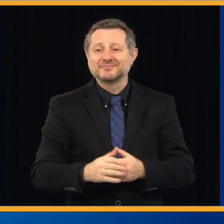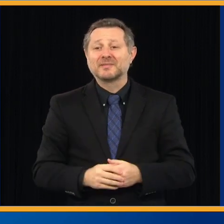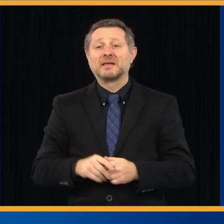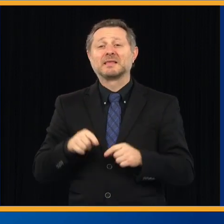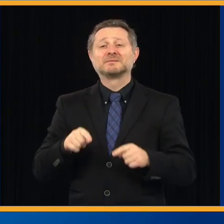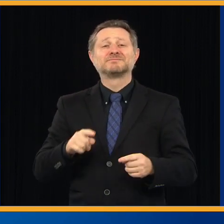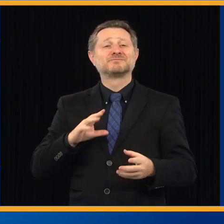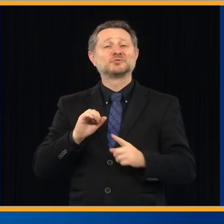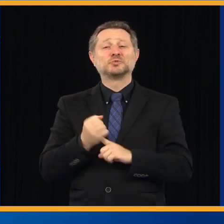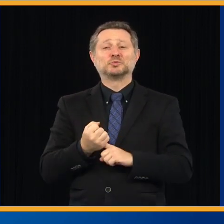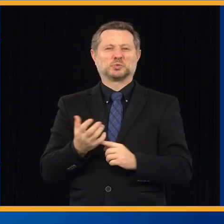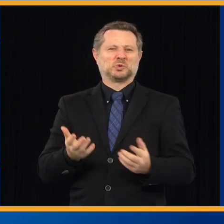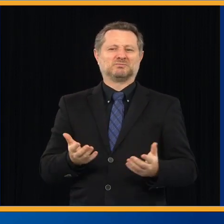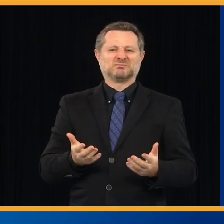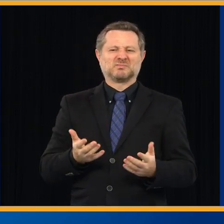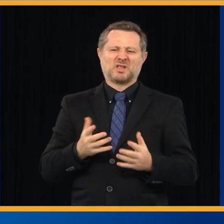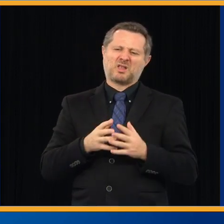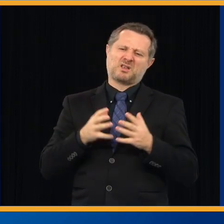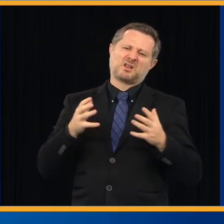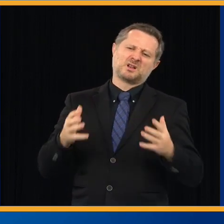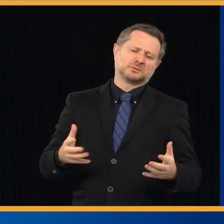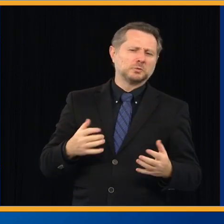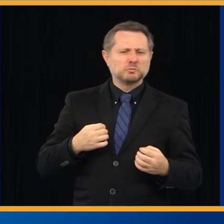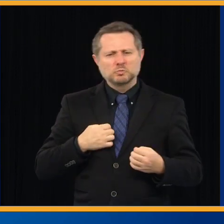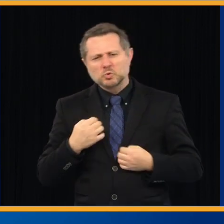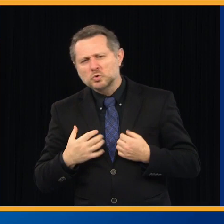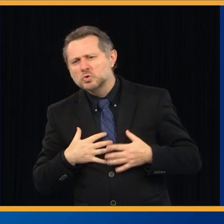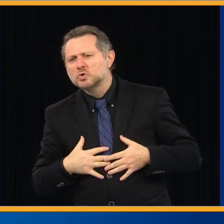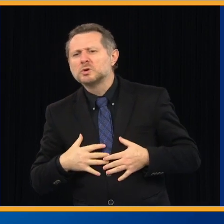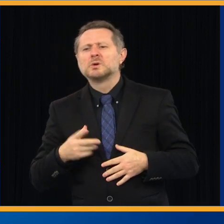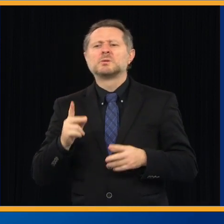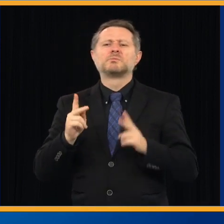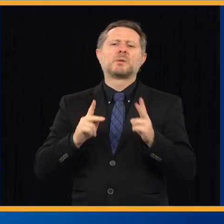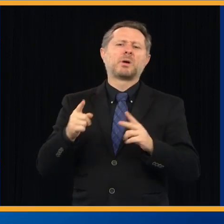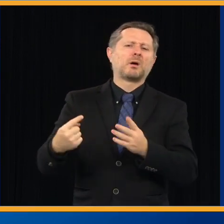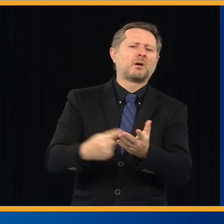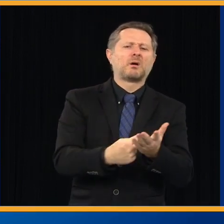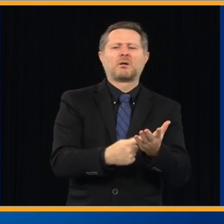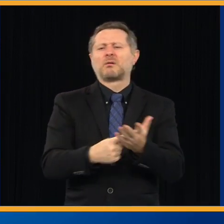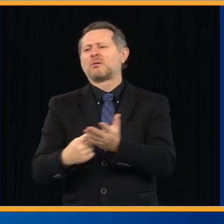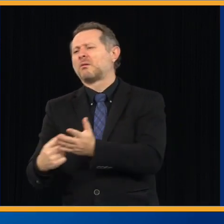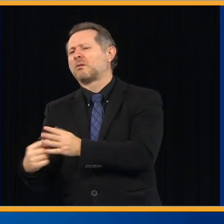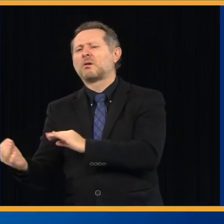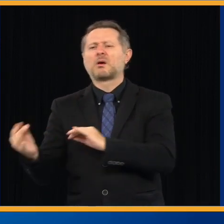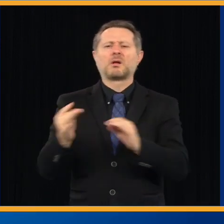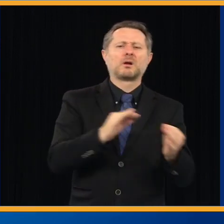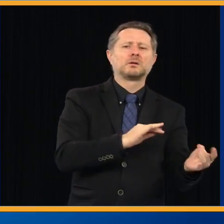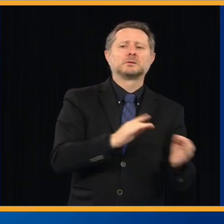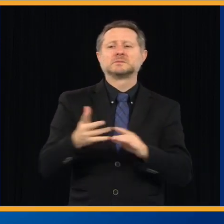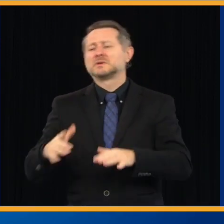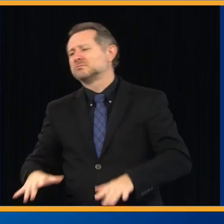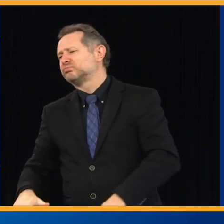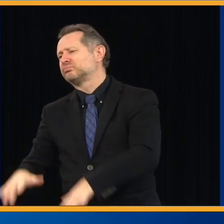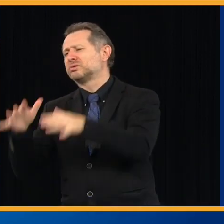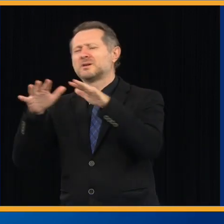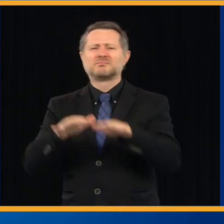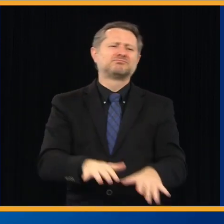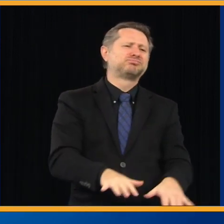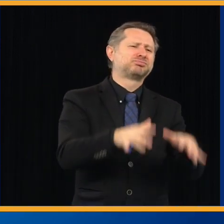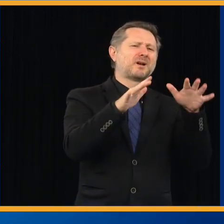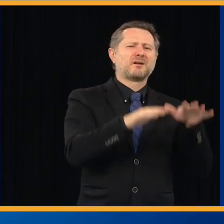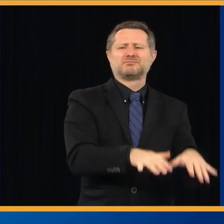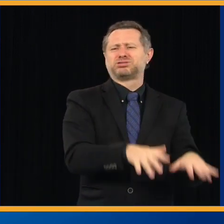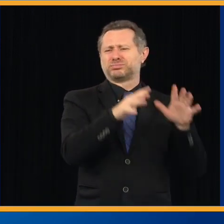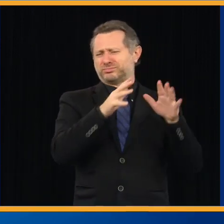where you have so much emotion, you have politics, you have personal anxiety that people feel, social anxiety,